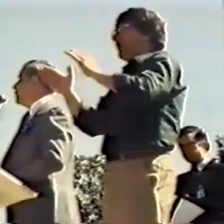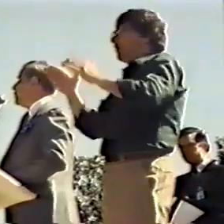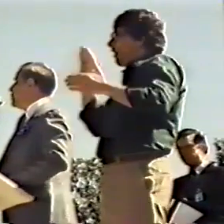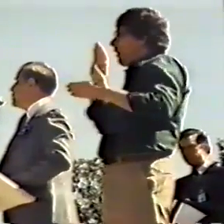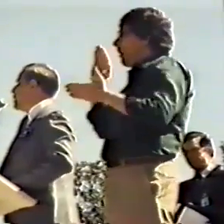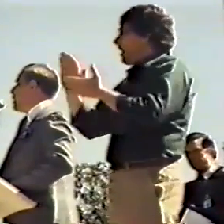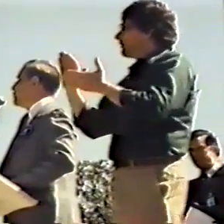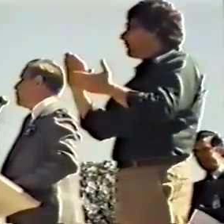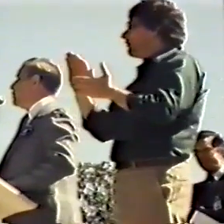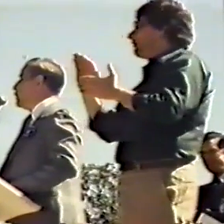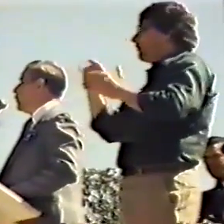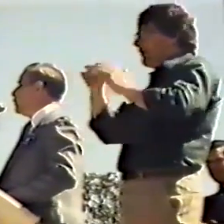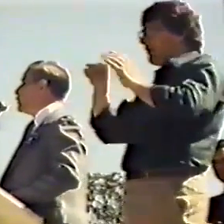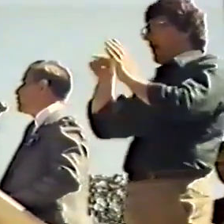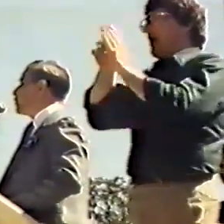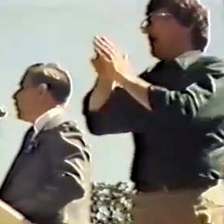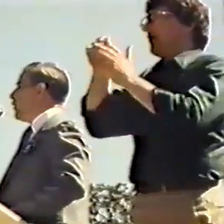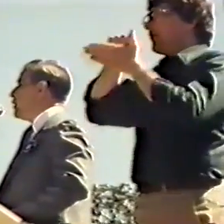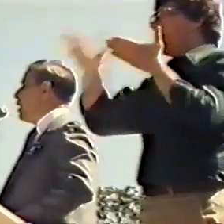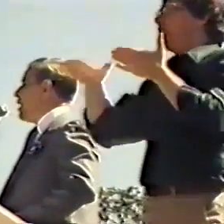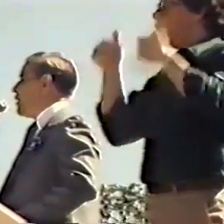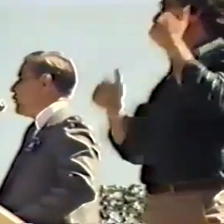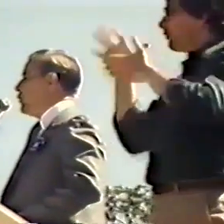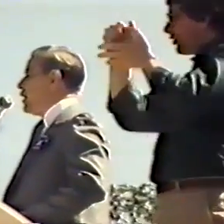lessen, negate, or destroy our rights.